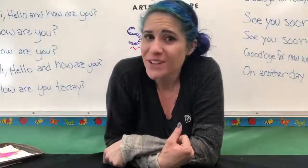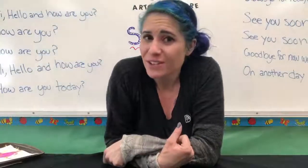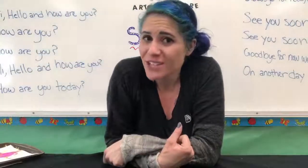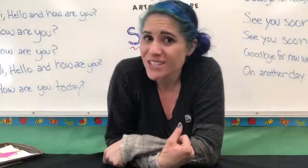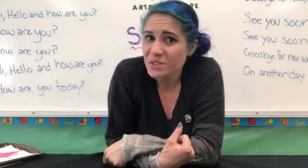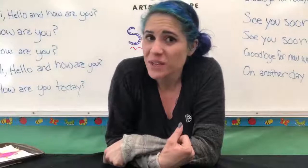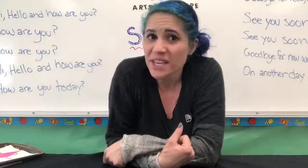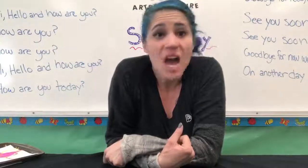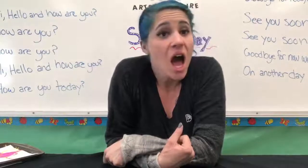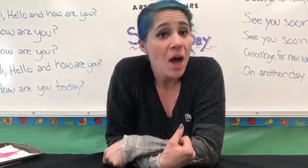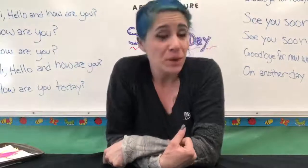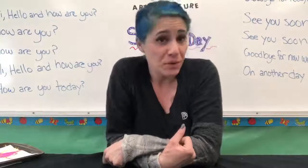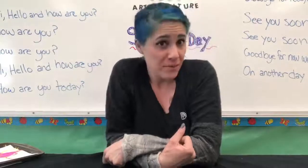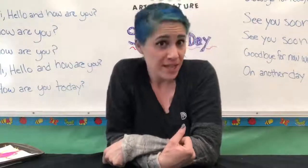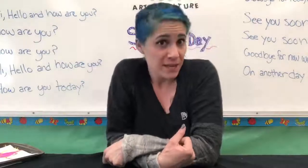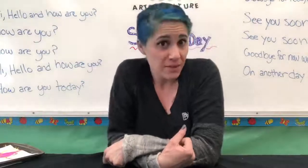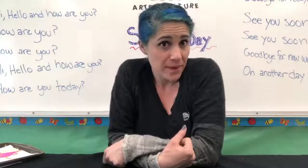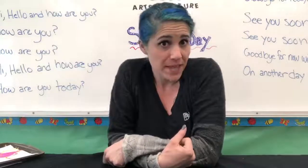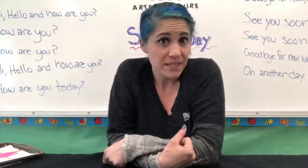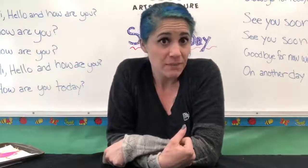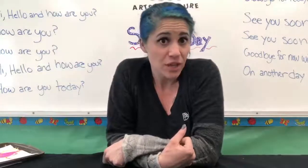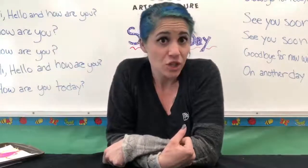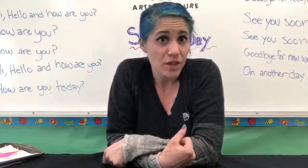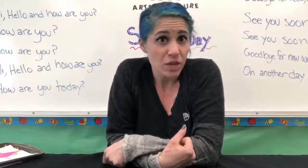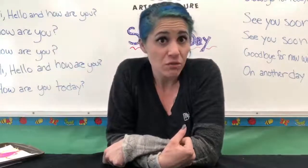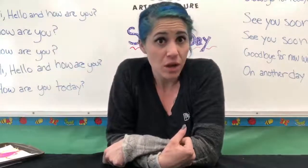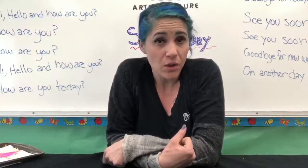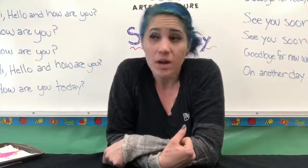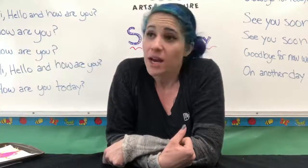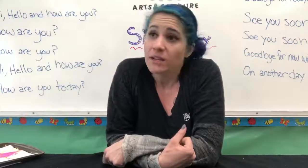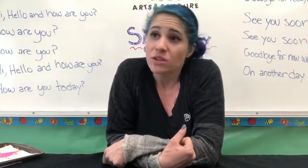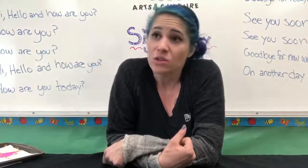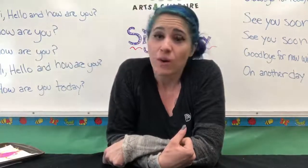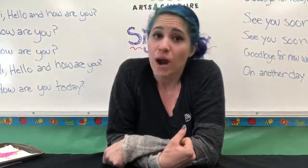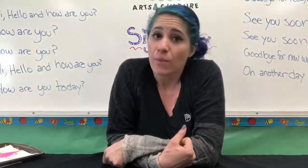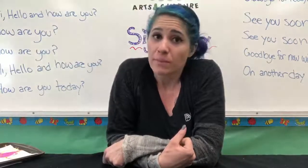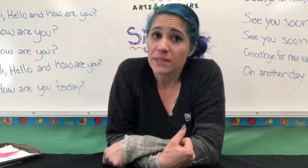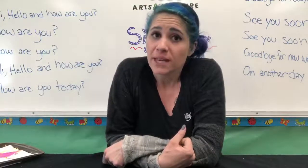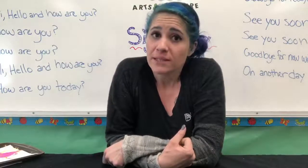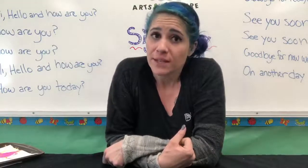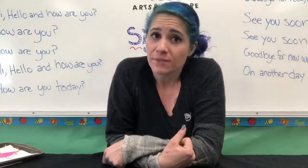culture this week. I wanna remind everybody to make sure that you go to our website,